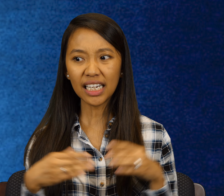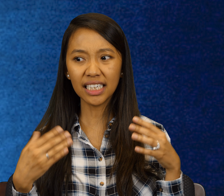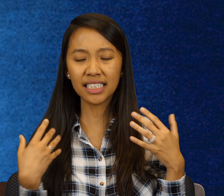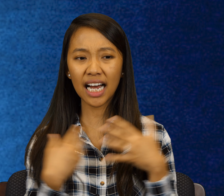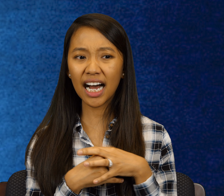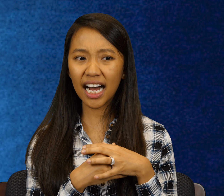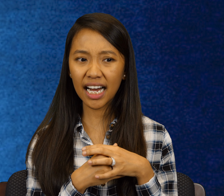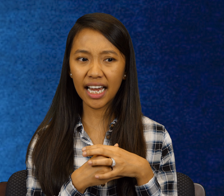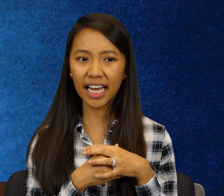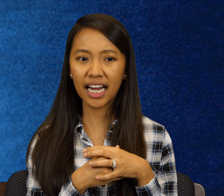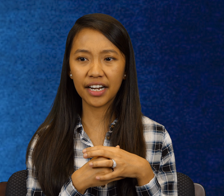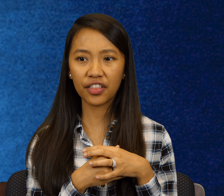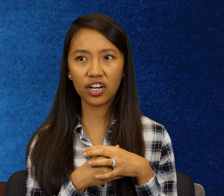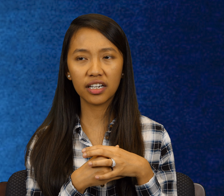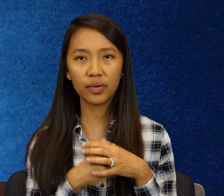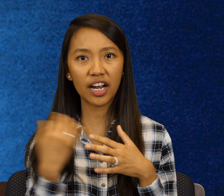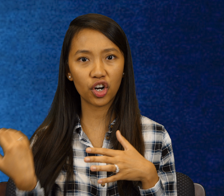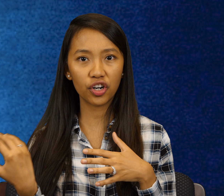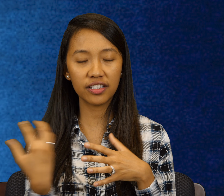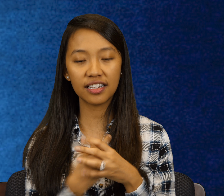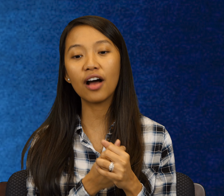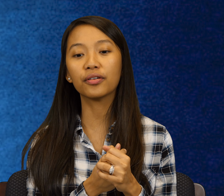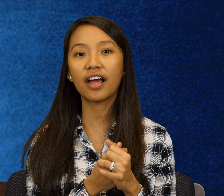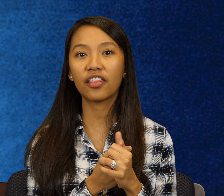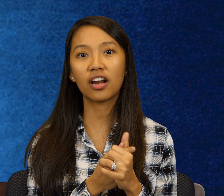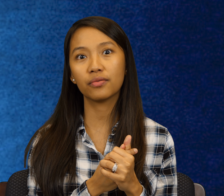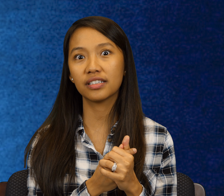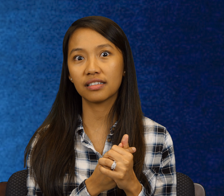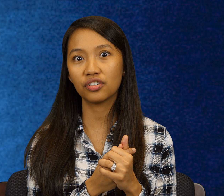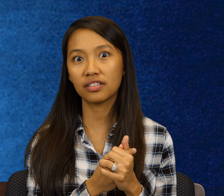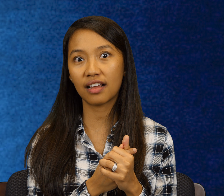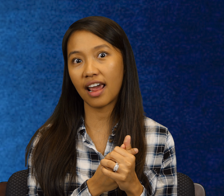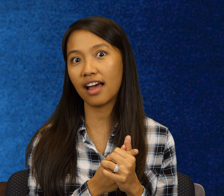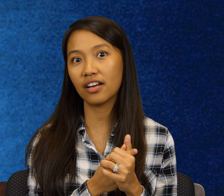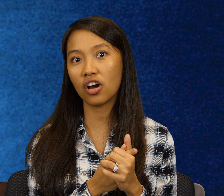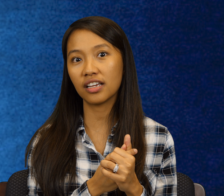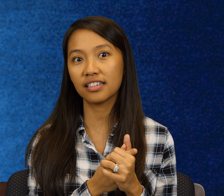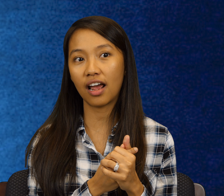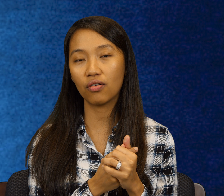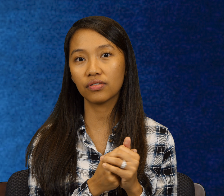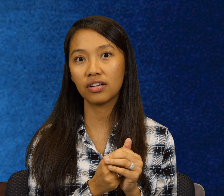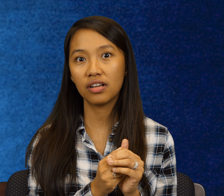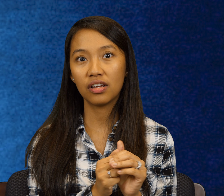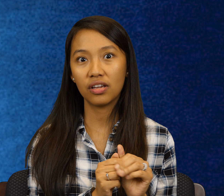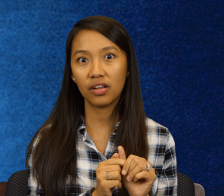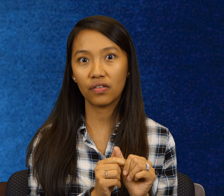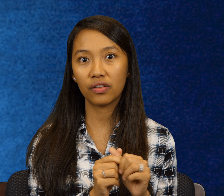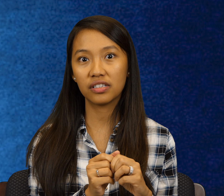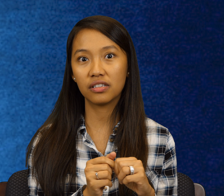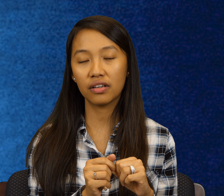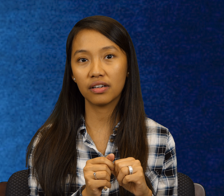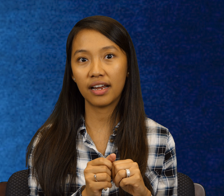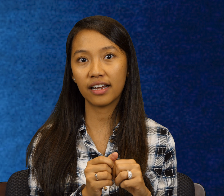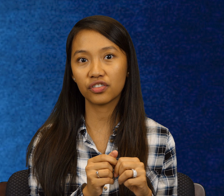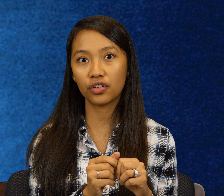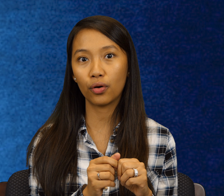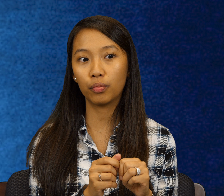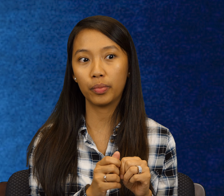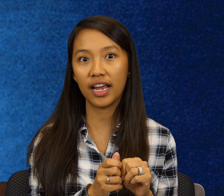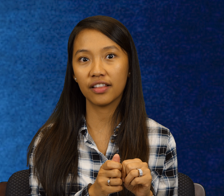And I kind of thought, when I heard the sound, I thought it was just the cat knocking down, the hand soap and